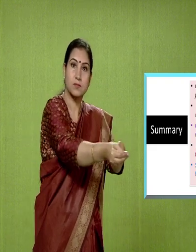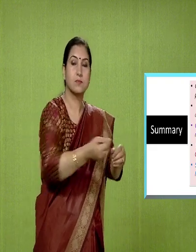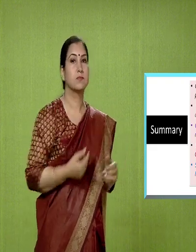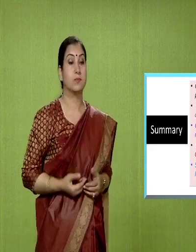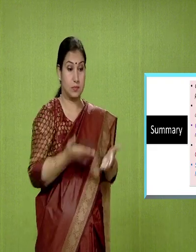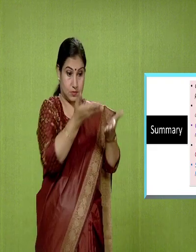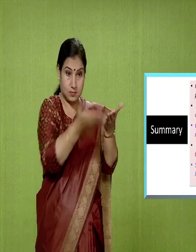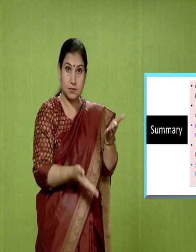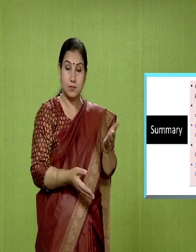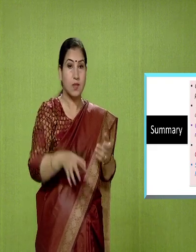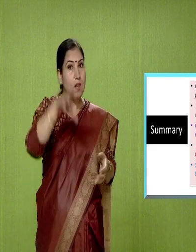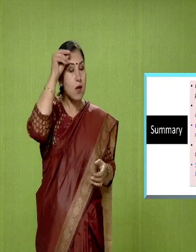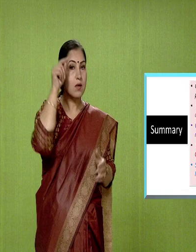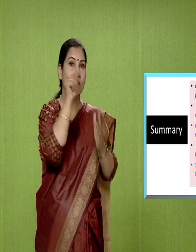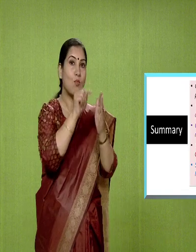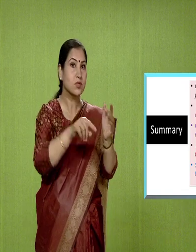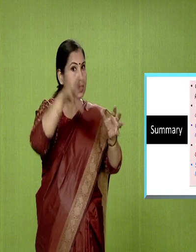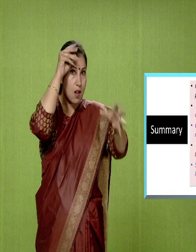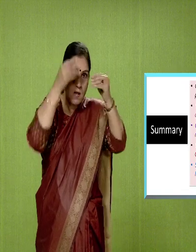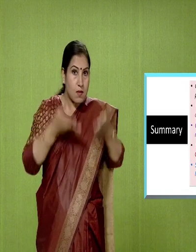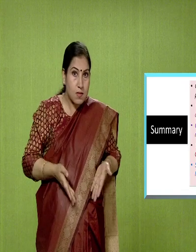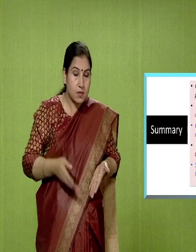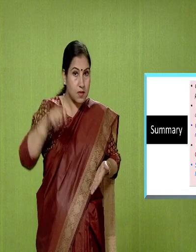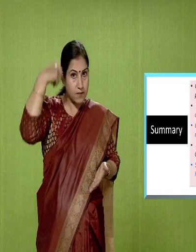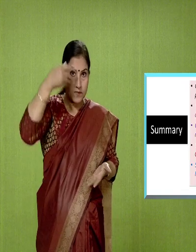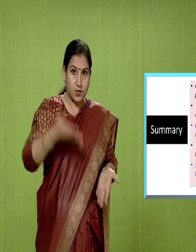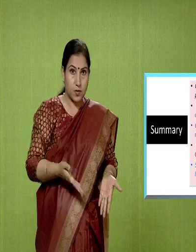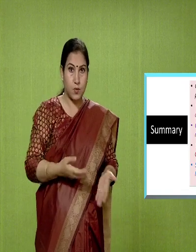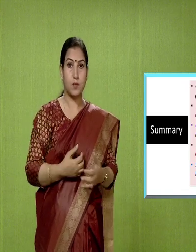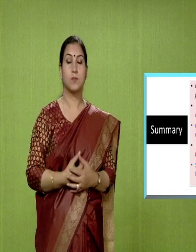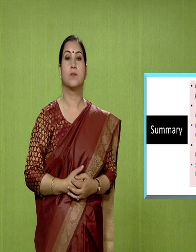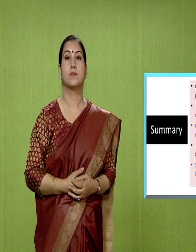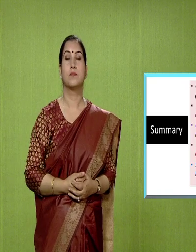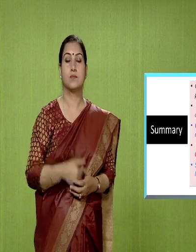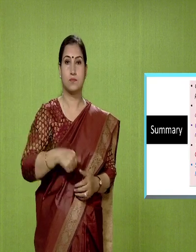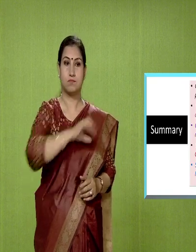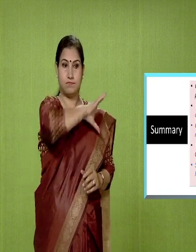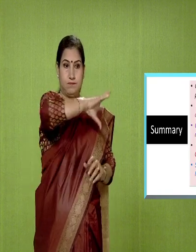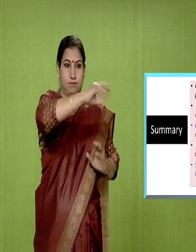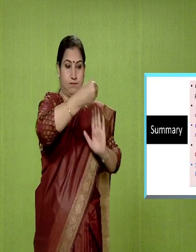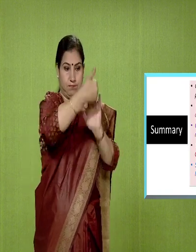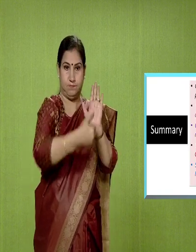These were the few points which we summarized in the end.